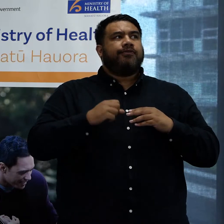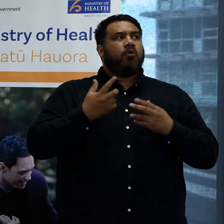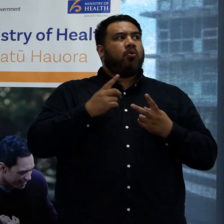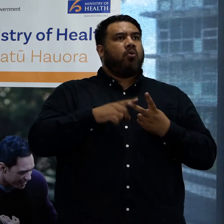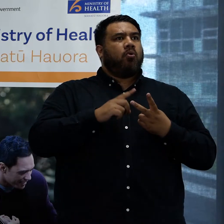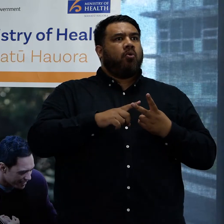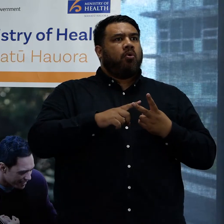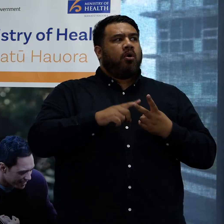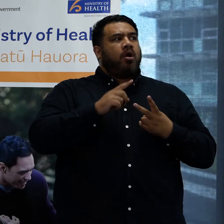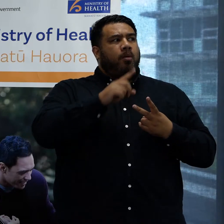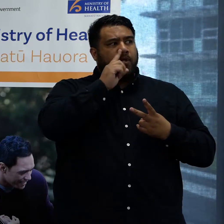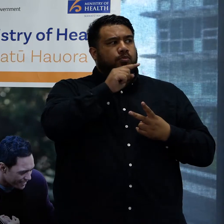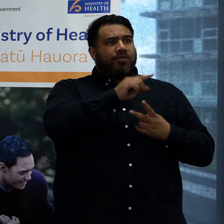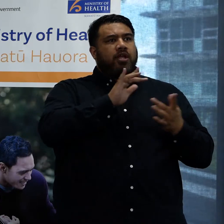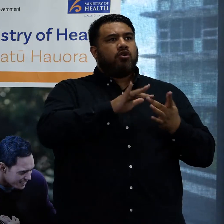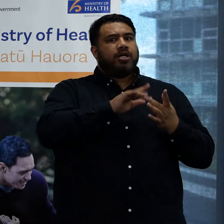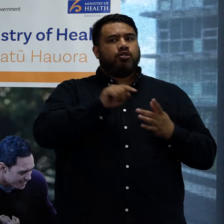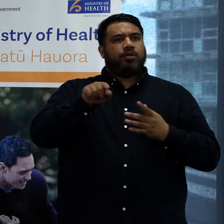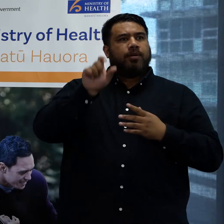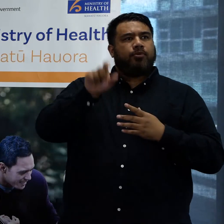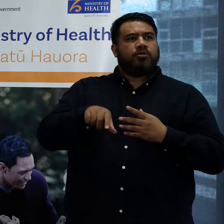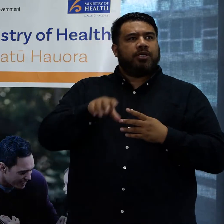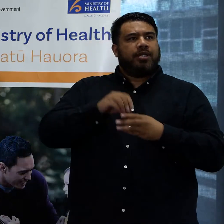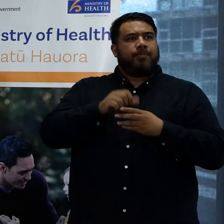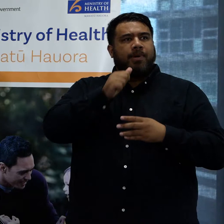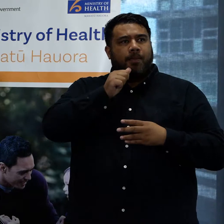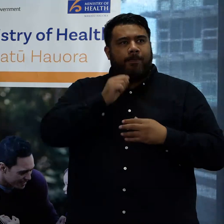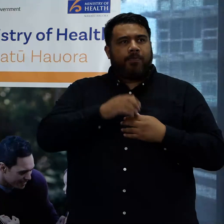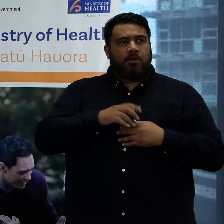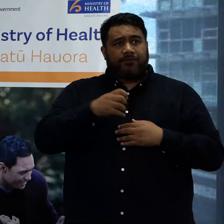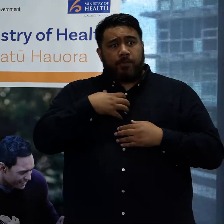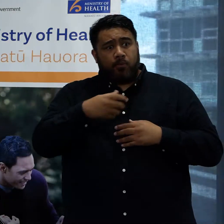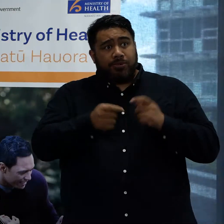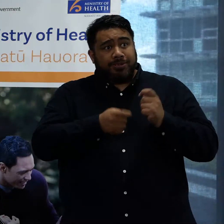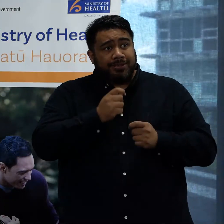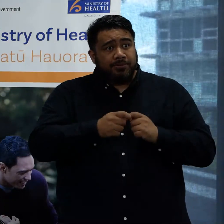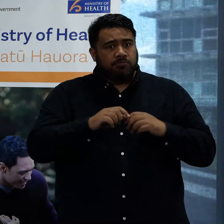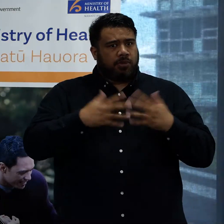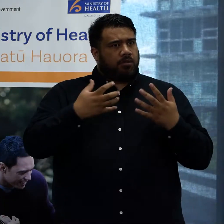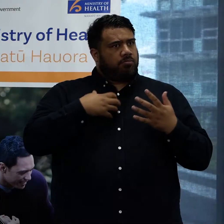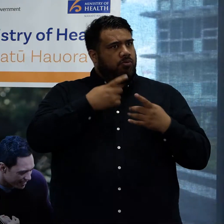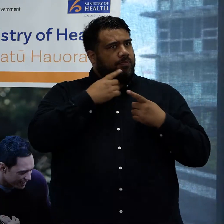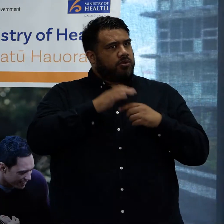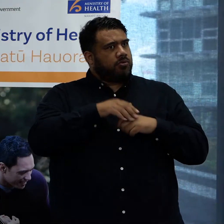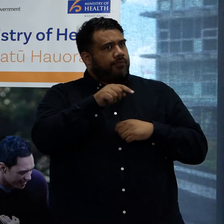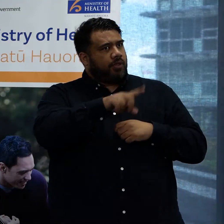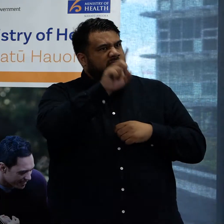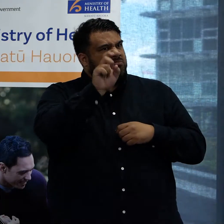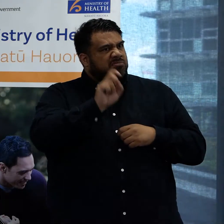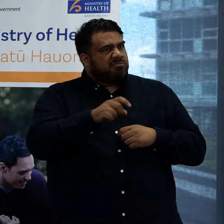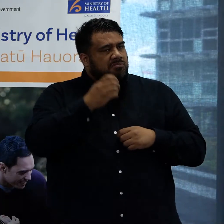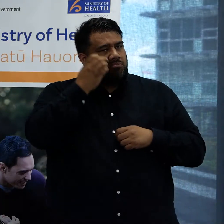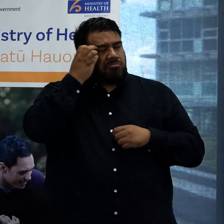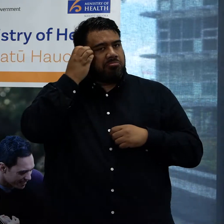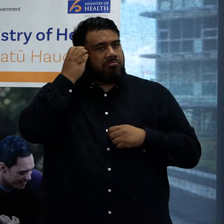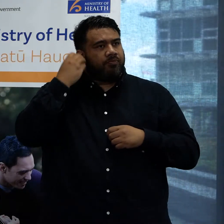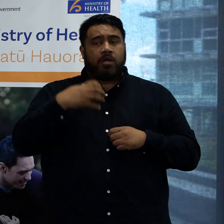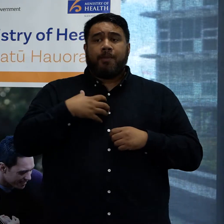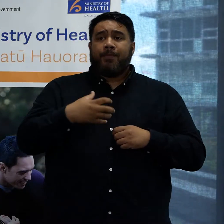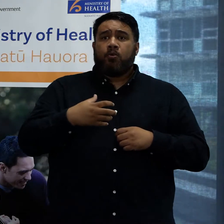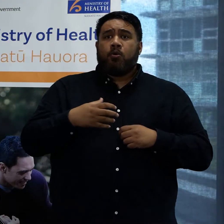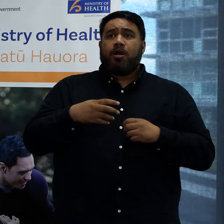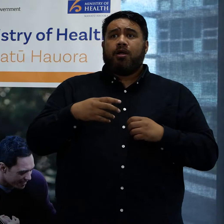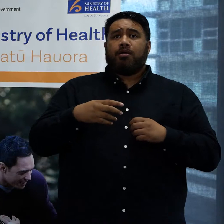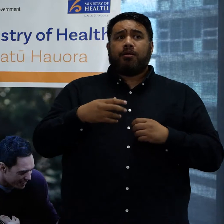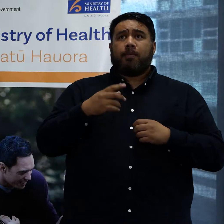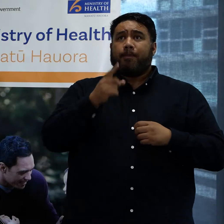contact of this confirmed case at the pub so far? Is there any further testing or anything you can tell us about further infections? No further